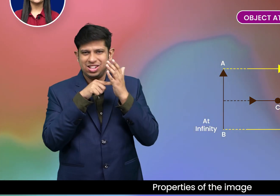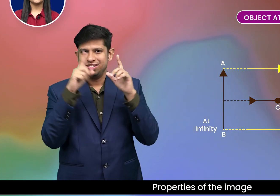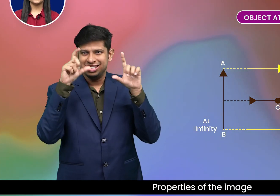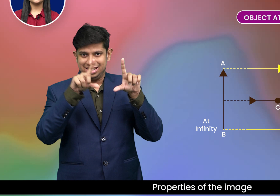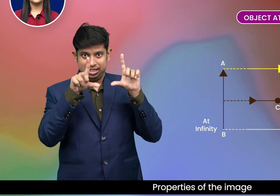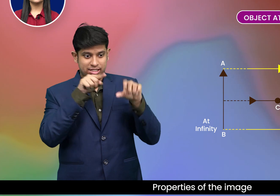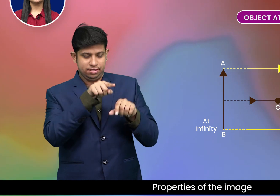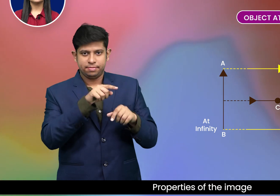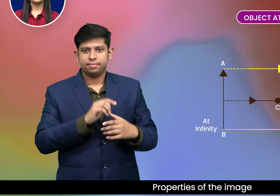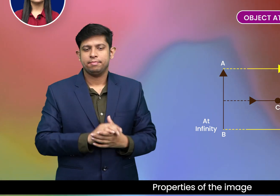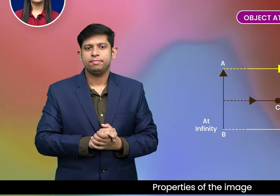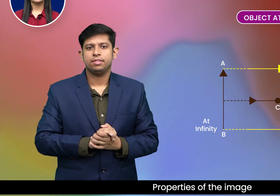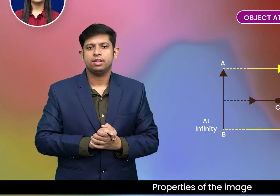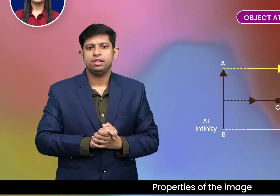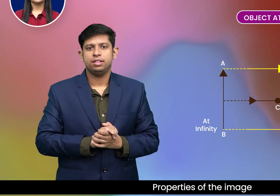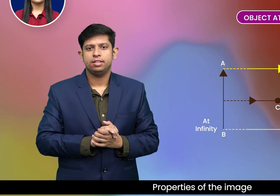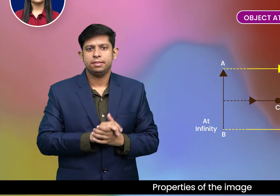Properties of the image: